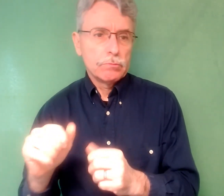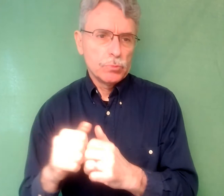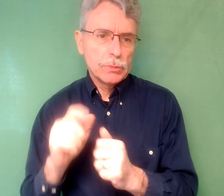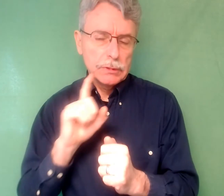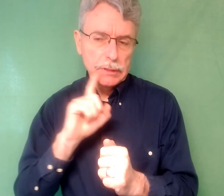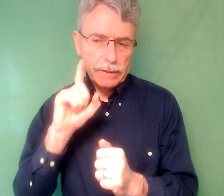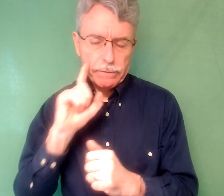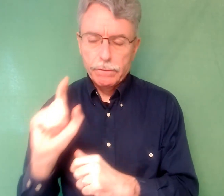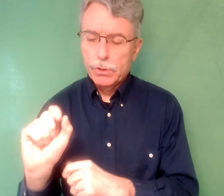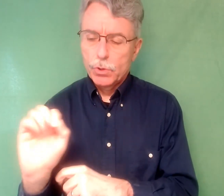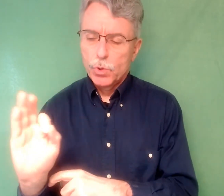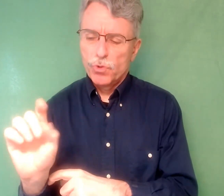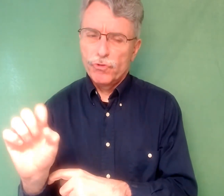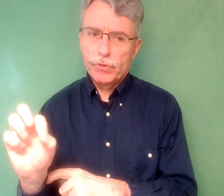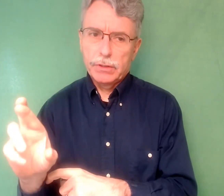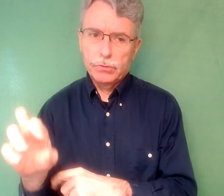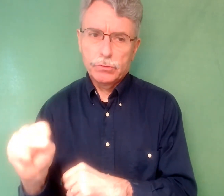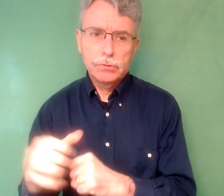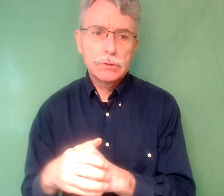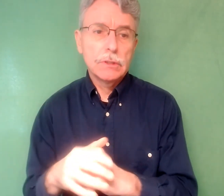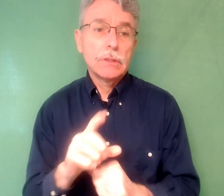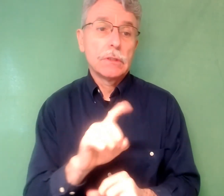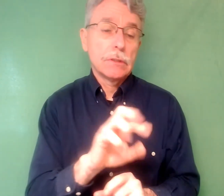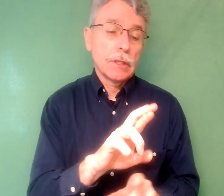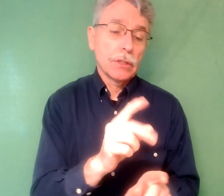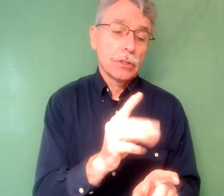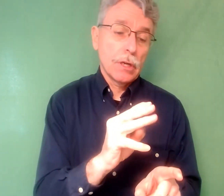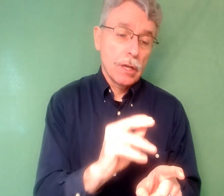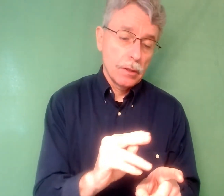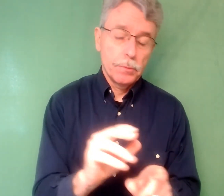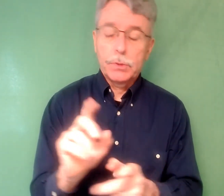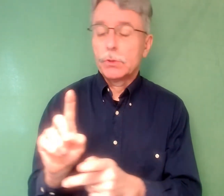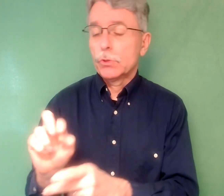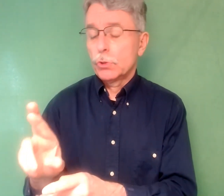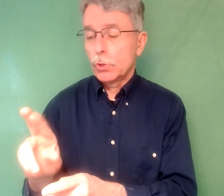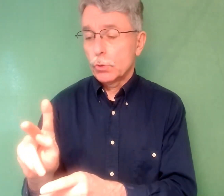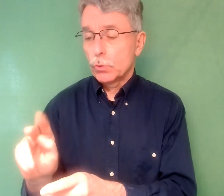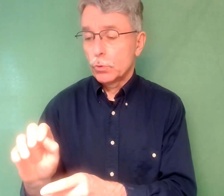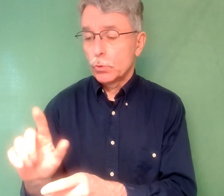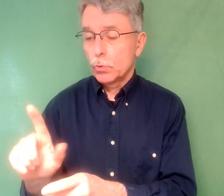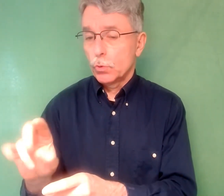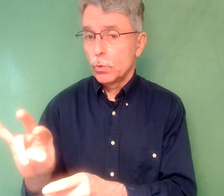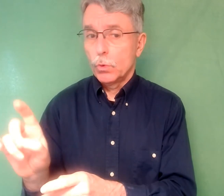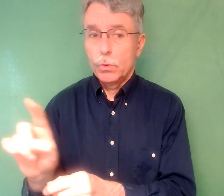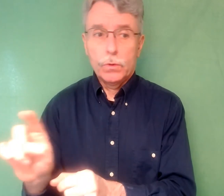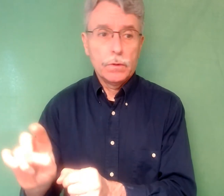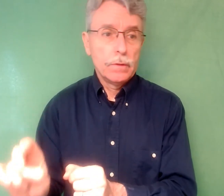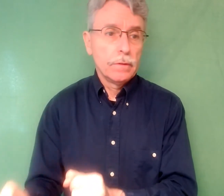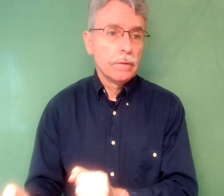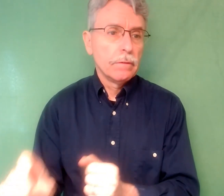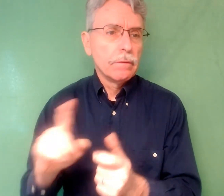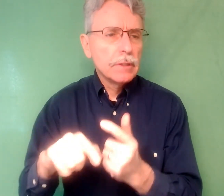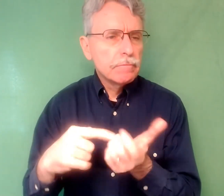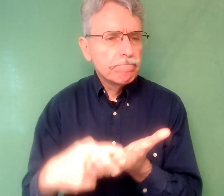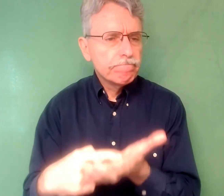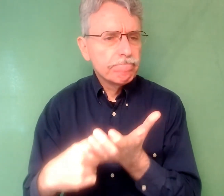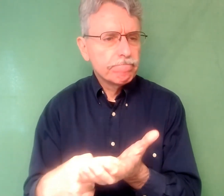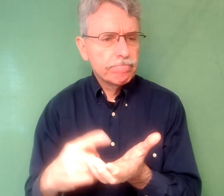an alcohol or other drug use disorder. Unfortunately, there has been little research to date about the prevalence among inmates